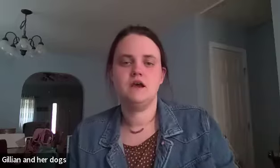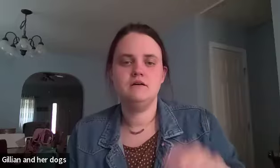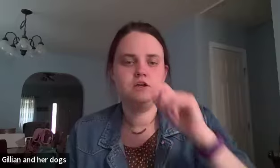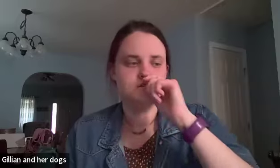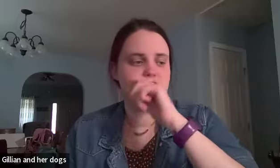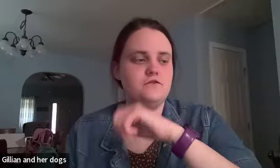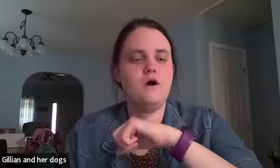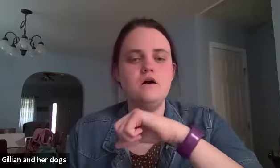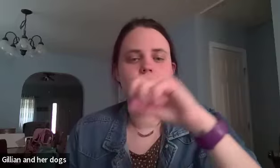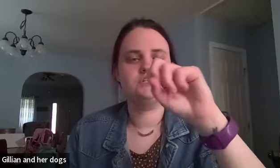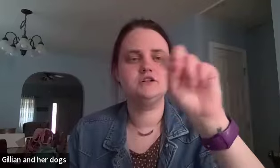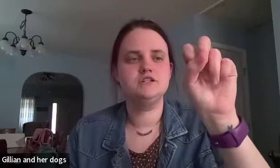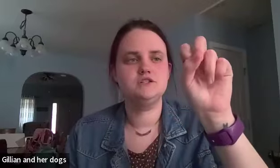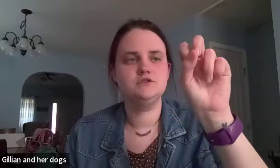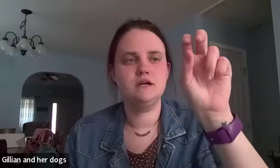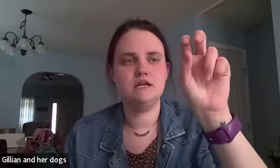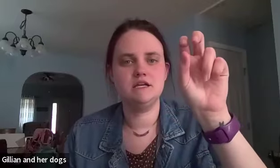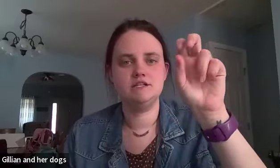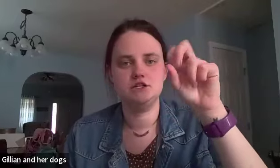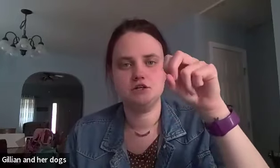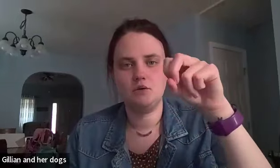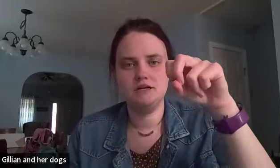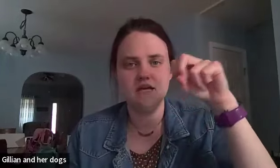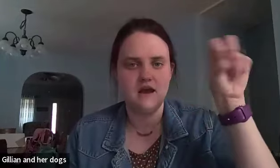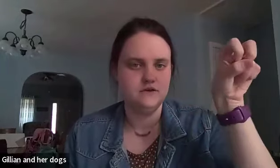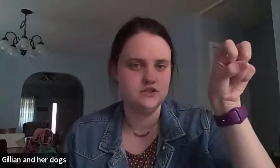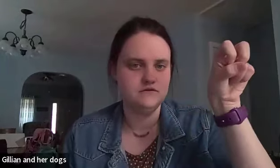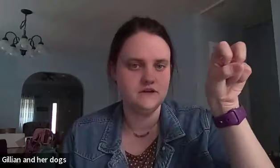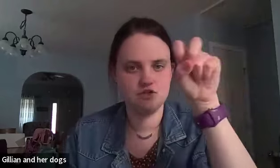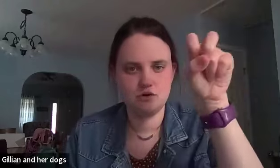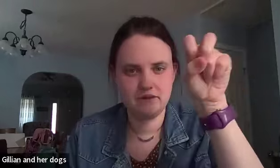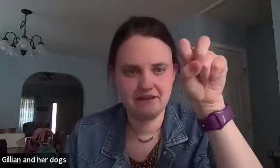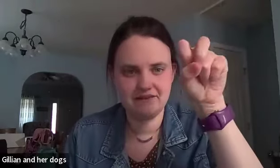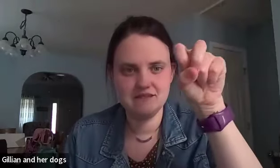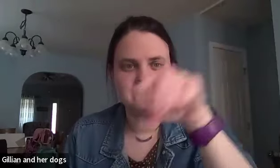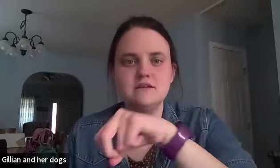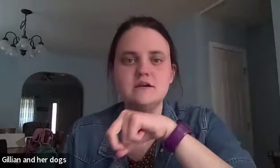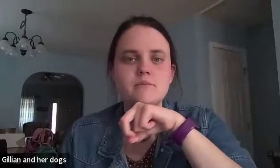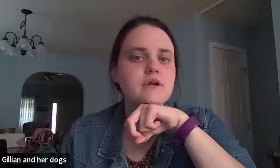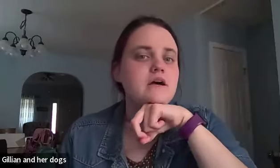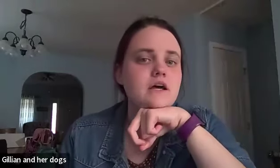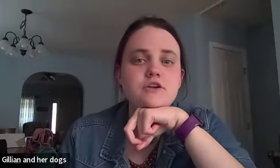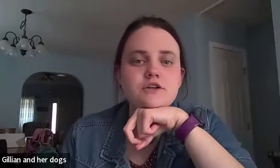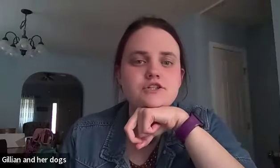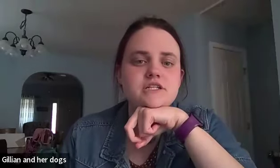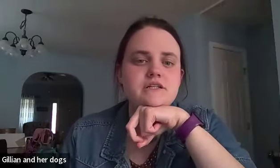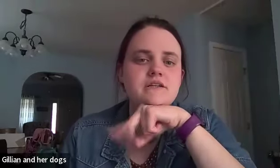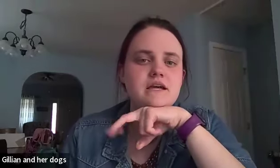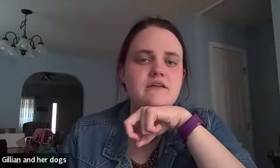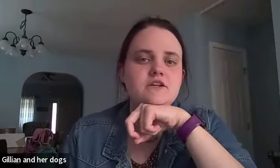Okay, so frog, what you're going to do is you're going to have your two fingers sort of bent like this. Bring it under your chin and then you're